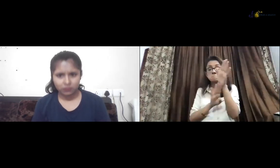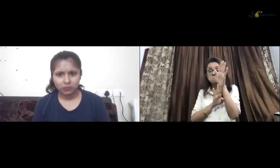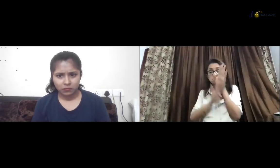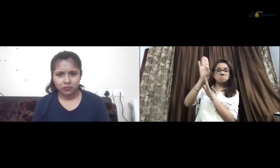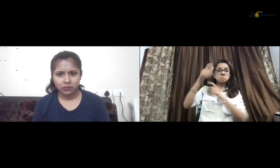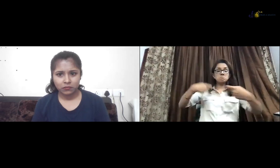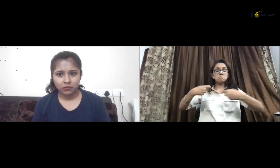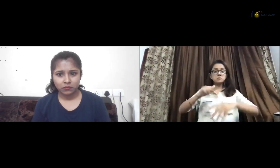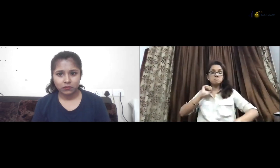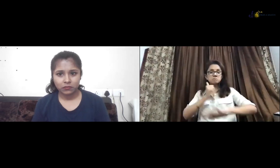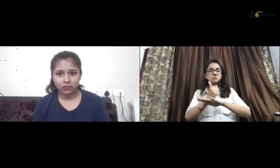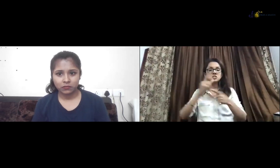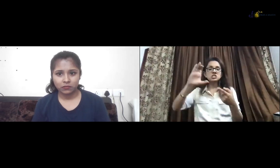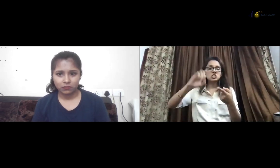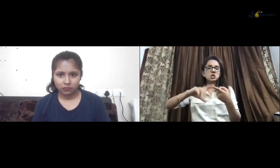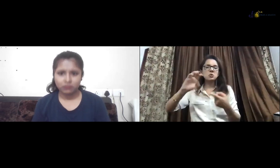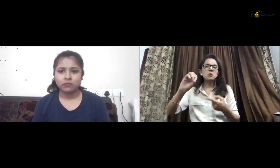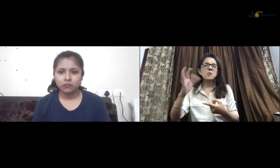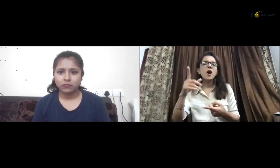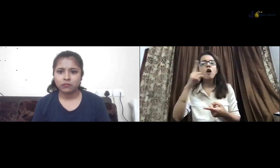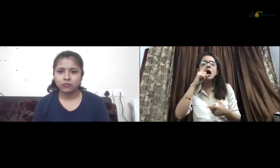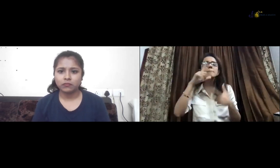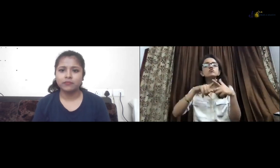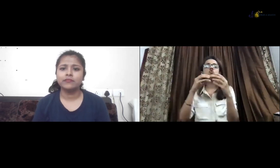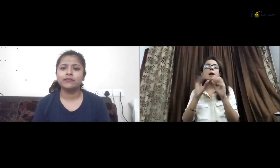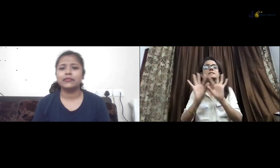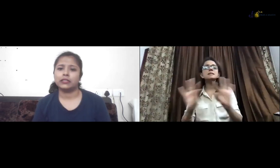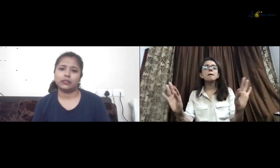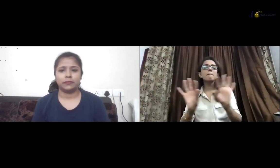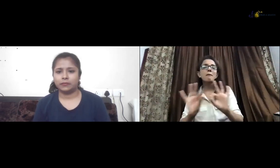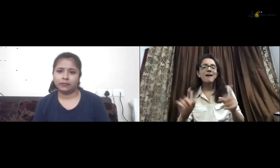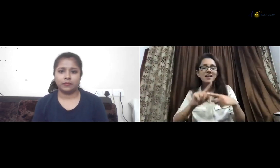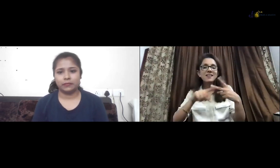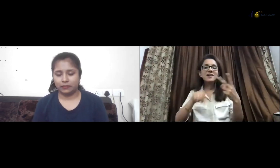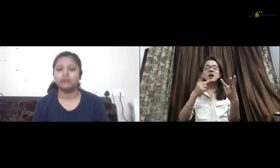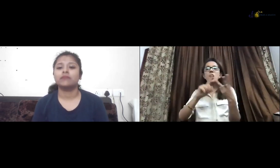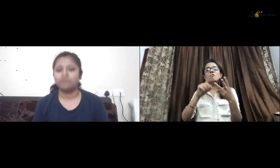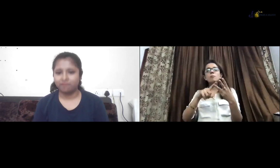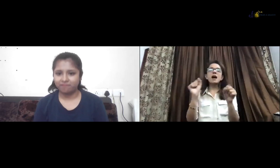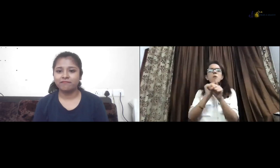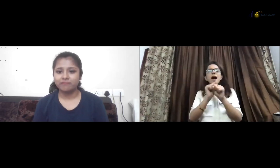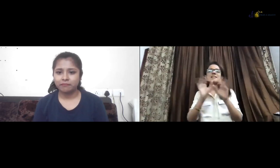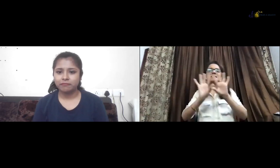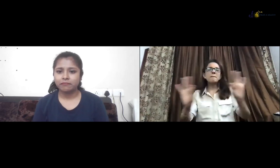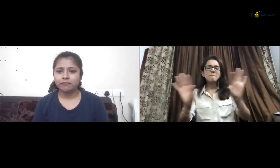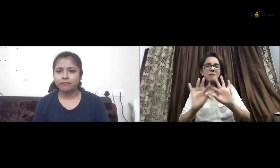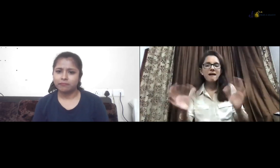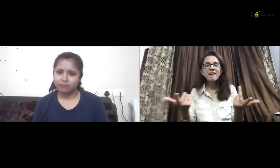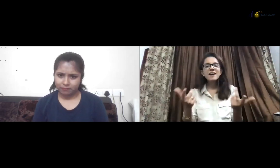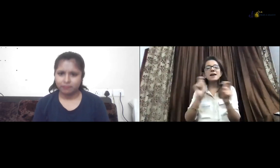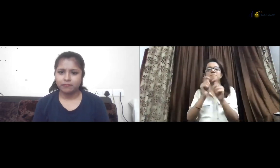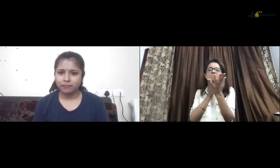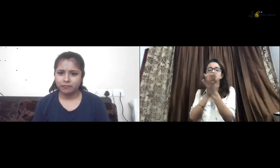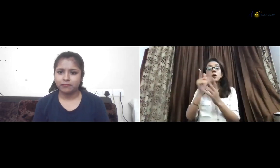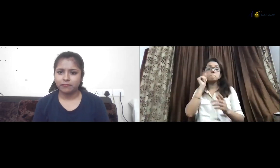develop, and they can just do the household work, and they can't become a CEO. They can just do a simple